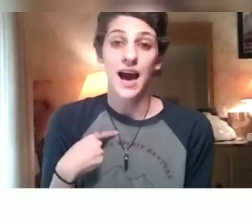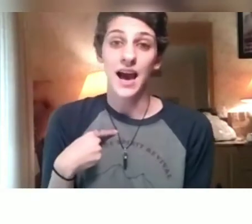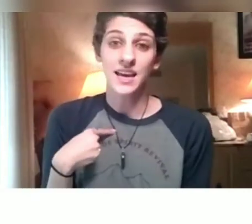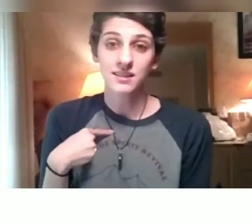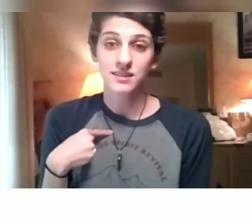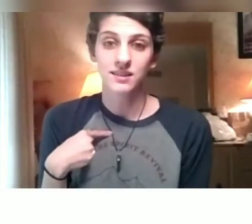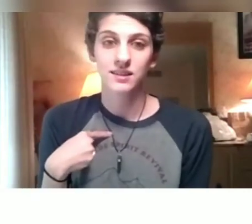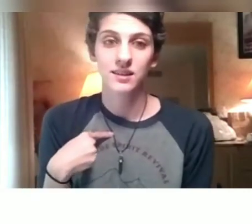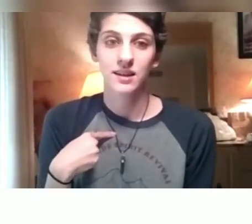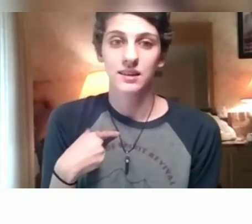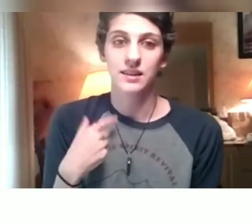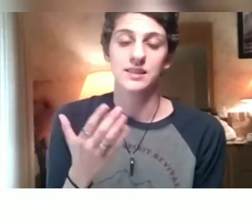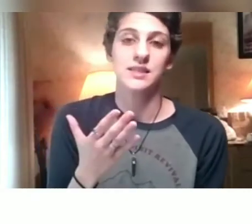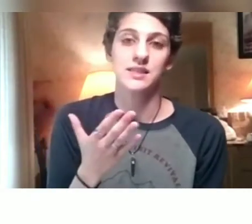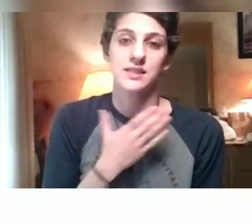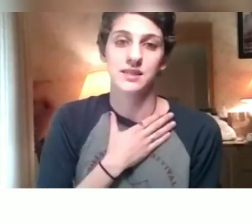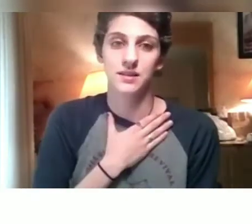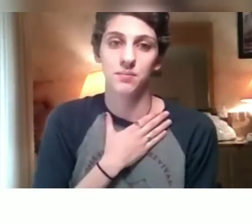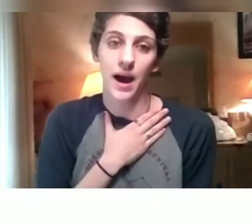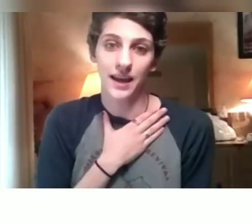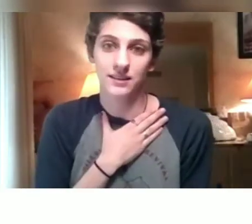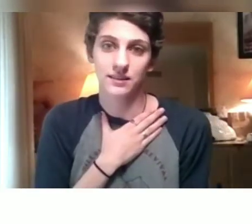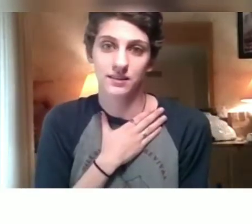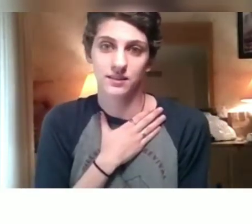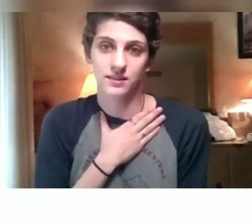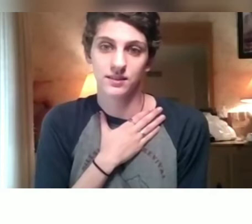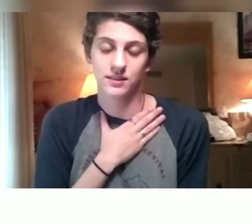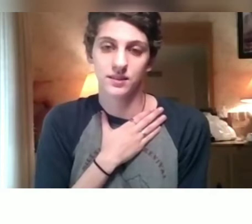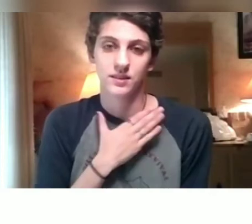this is I, this is my.